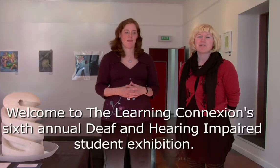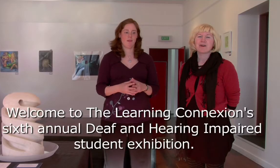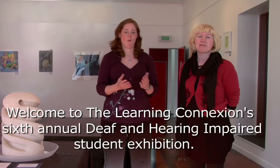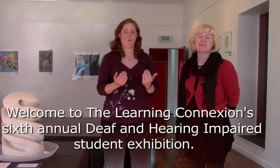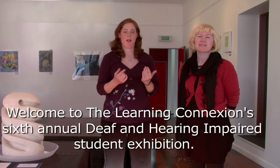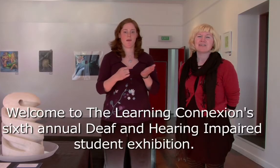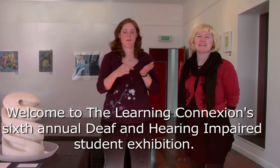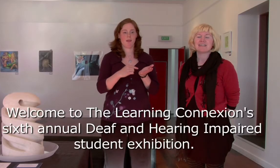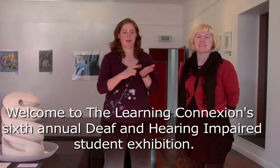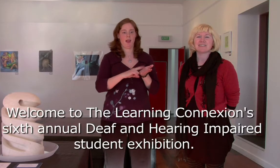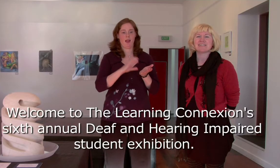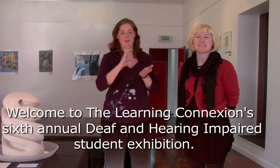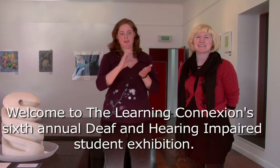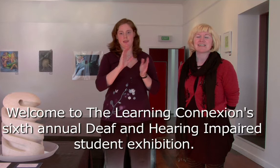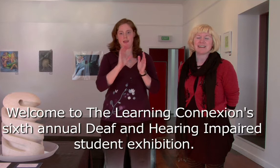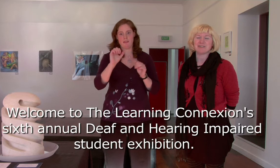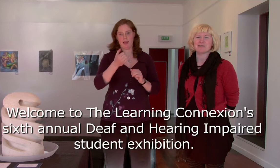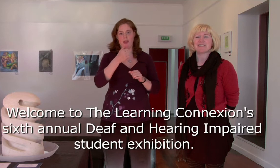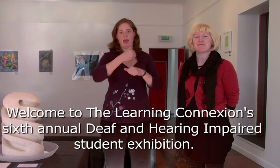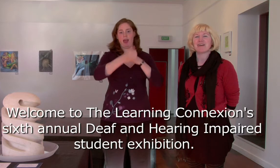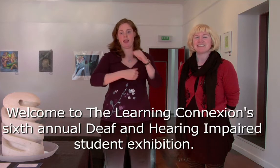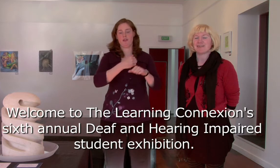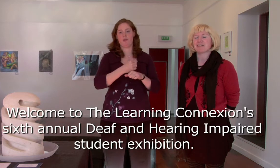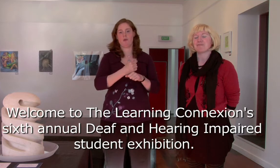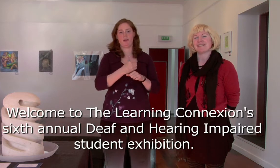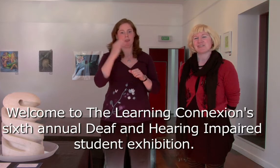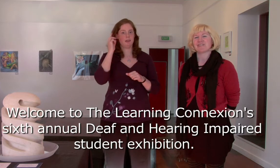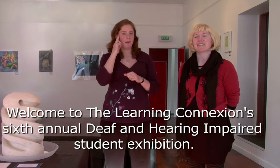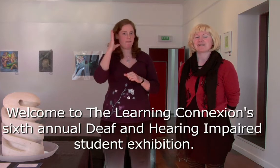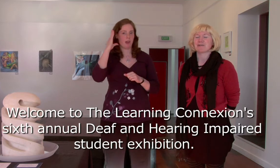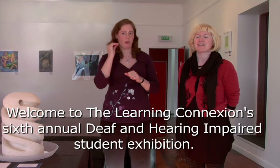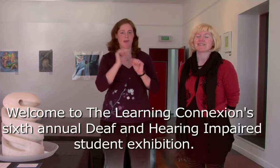Welcome to the Learning Connections 6th Annual Deaf and Hearing Impaired Student Exhibition.